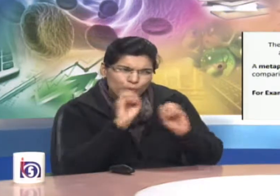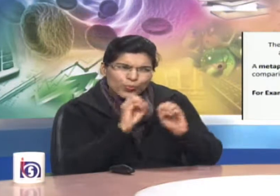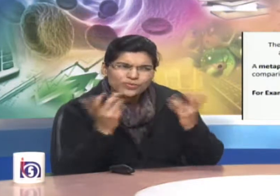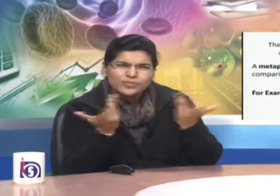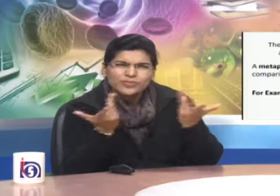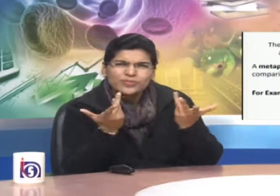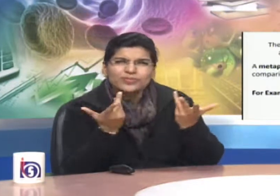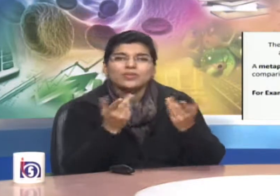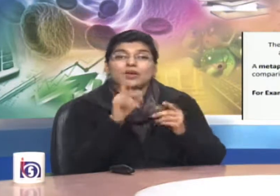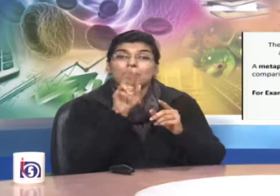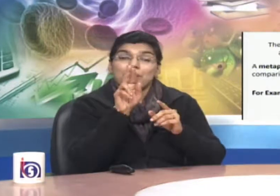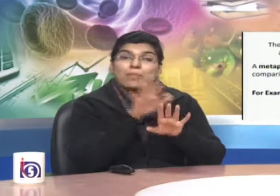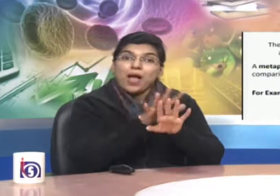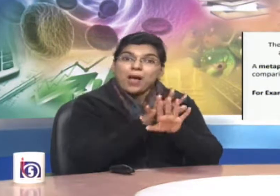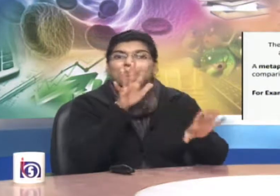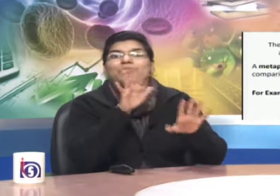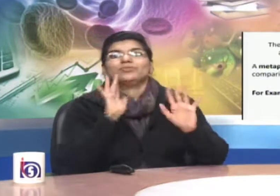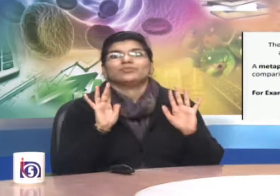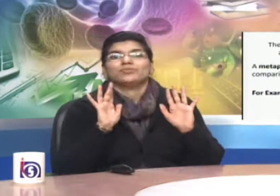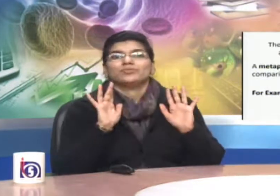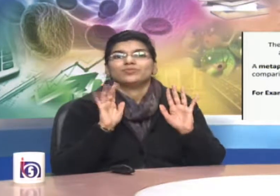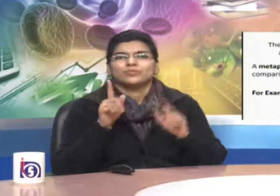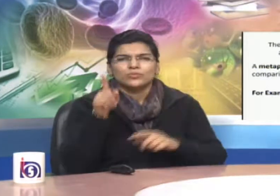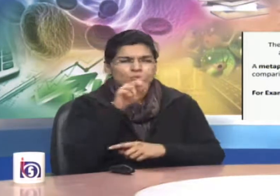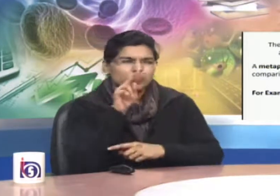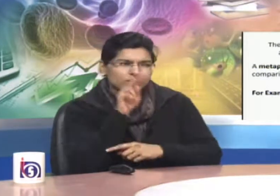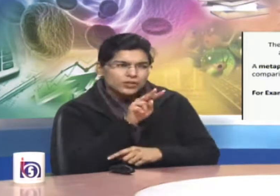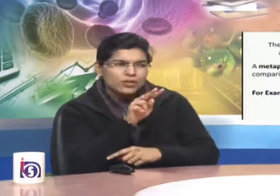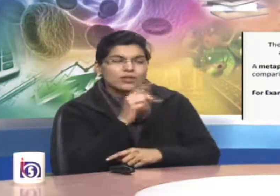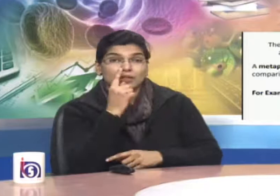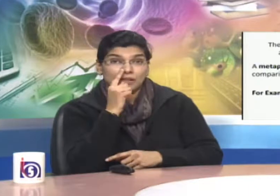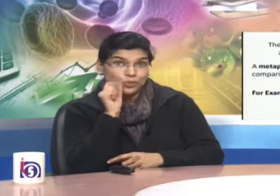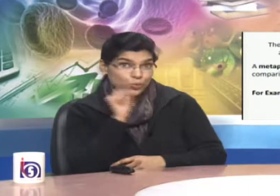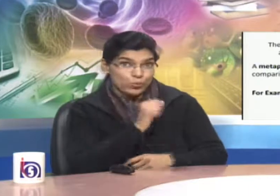no as, but it has metaphor.